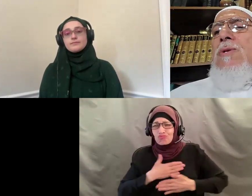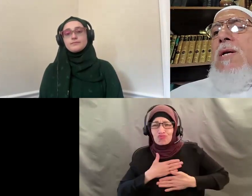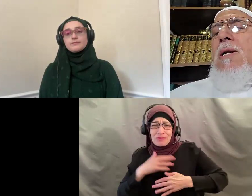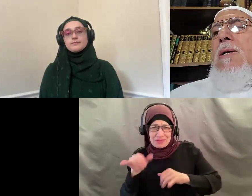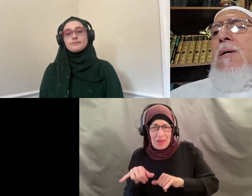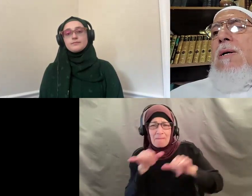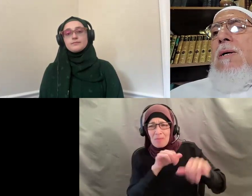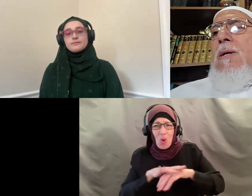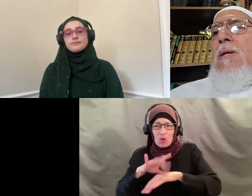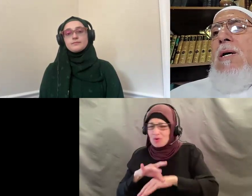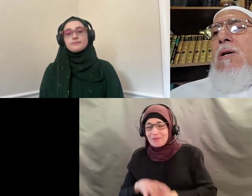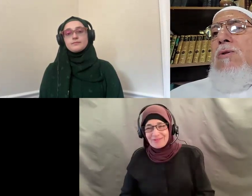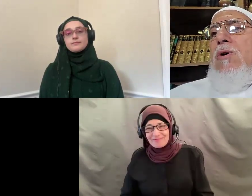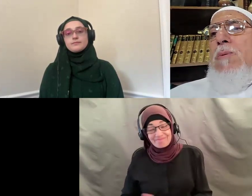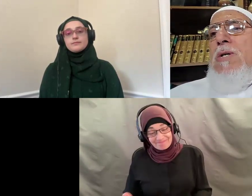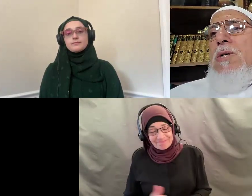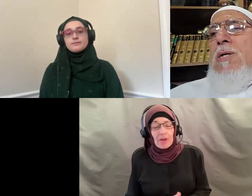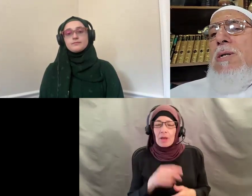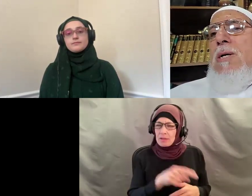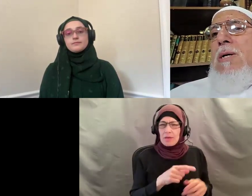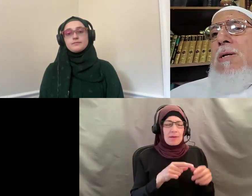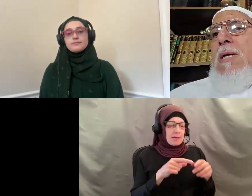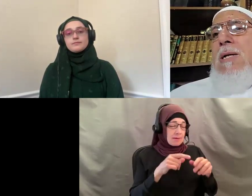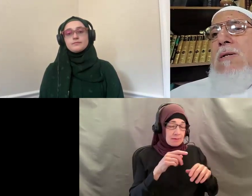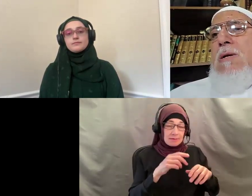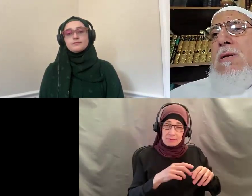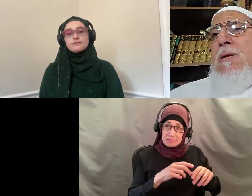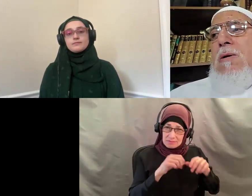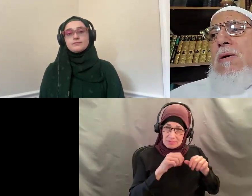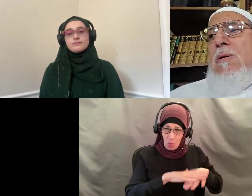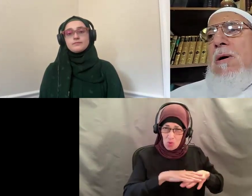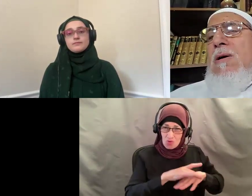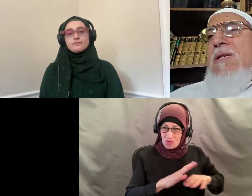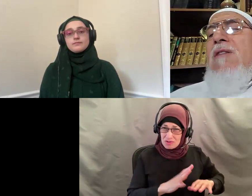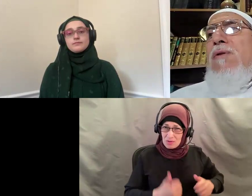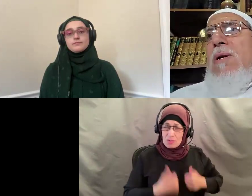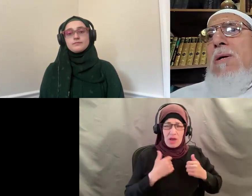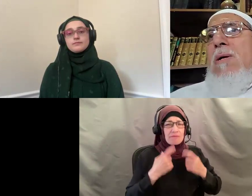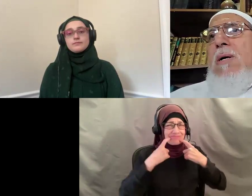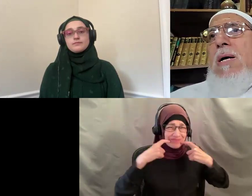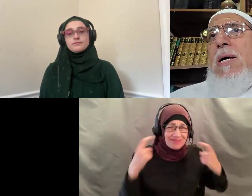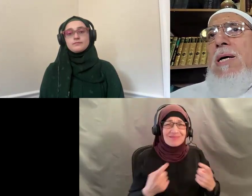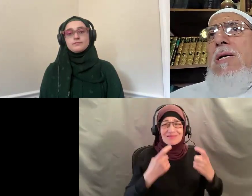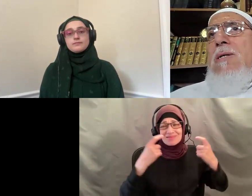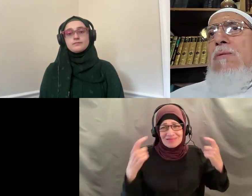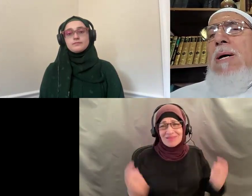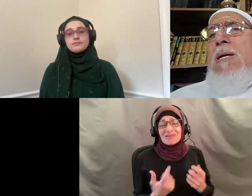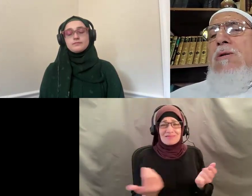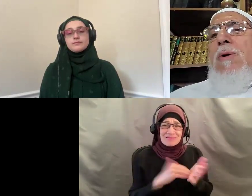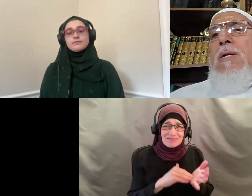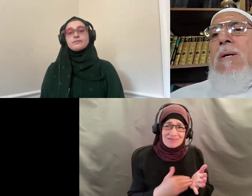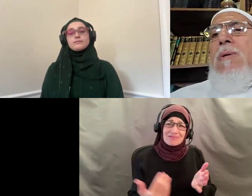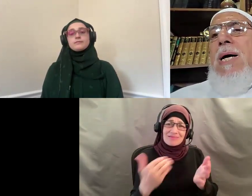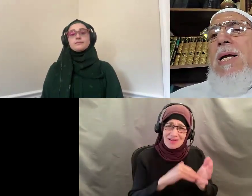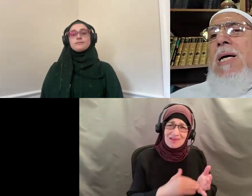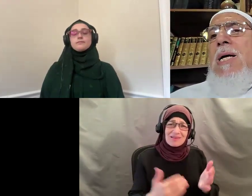worst of sin. They took positions that are sinful against the commands